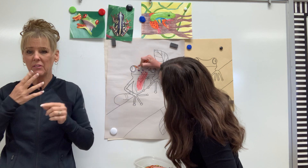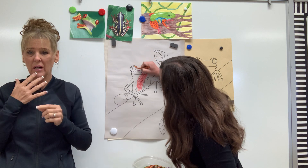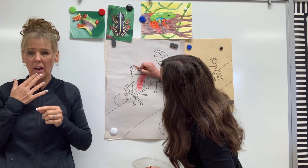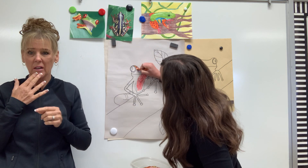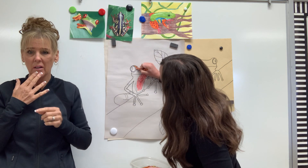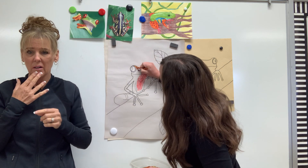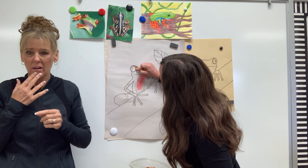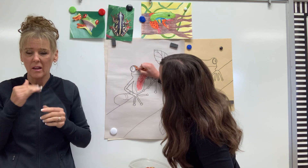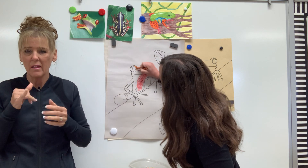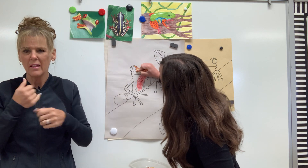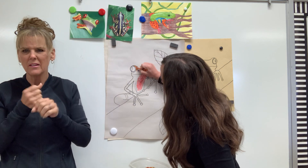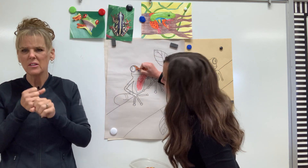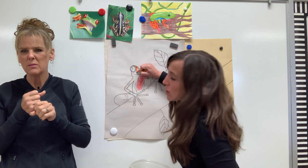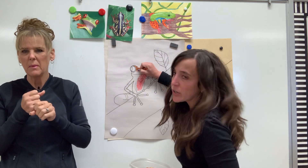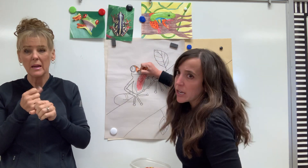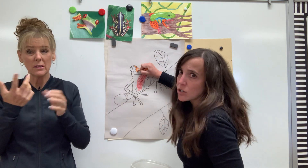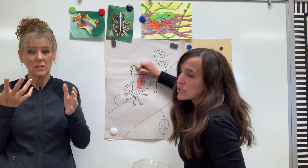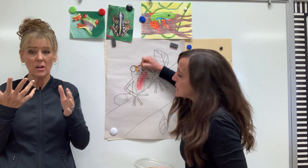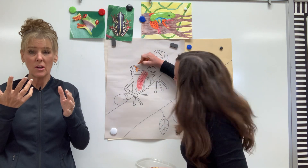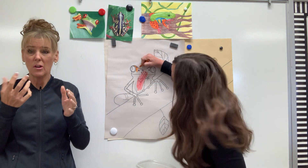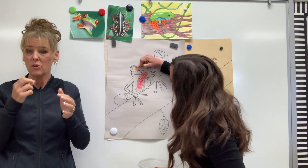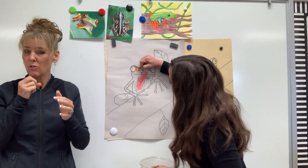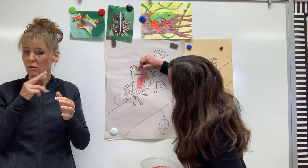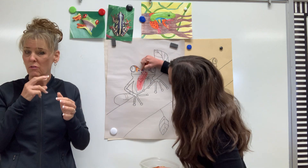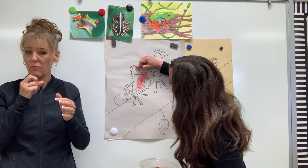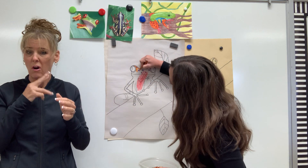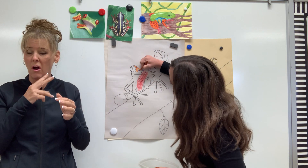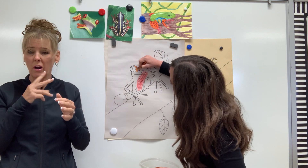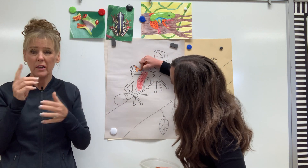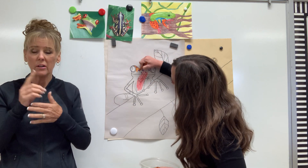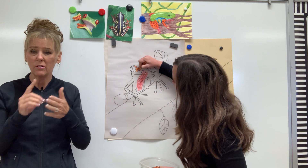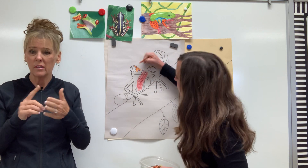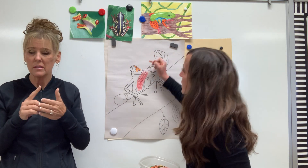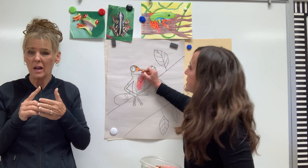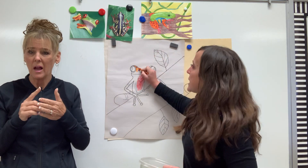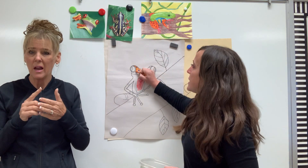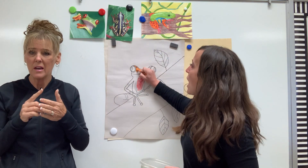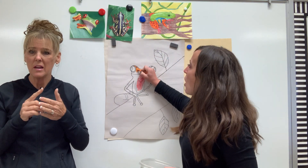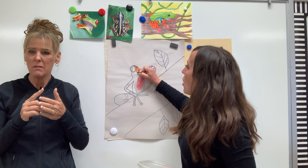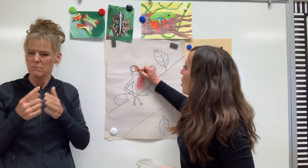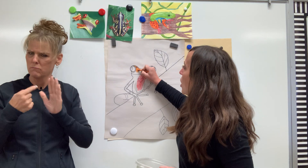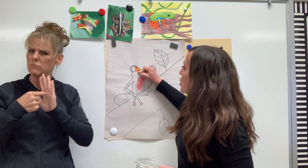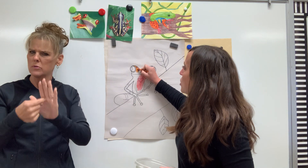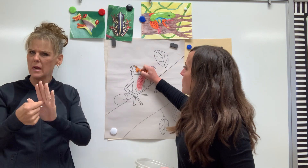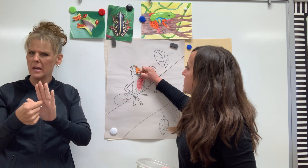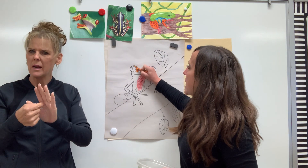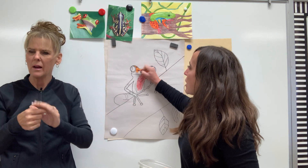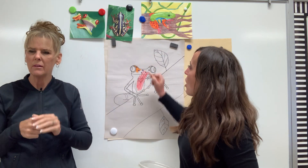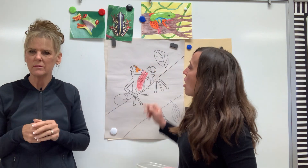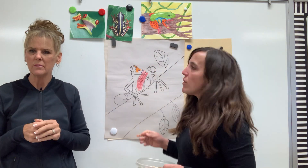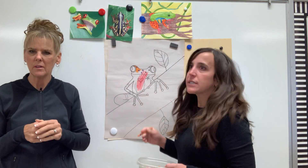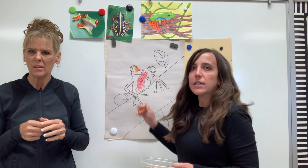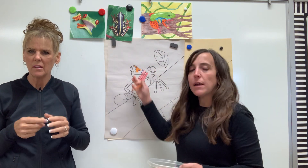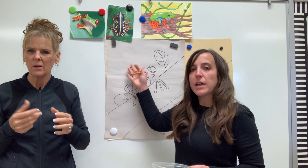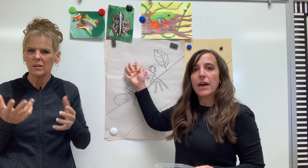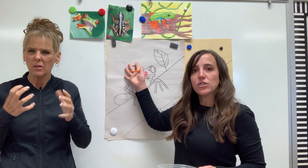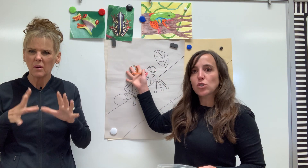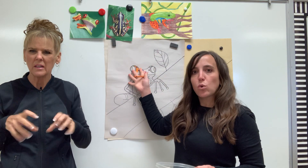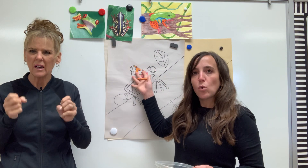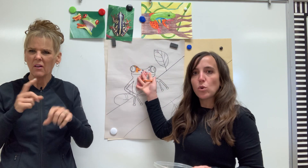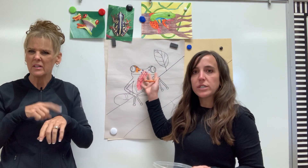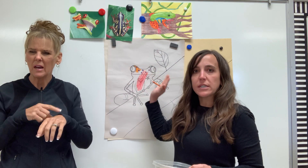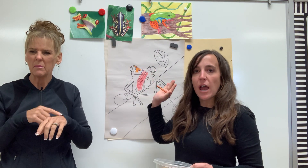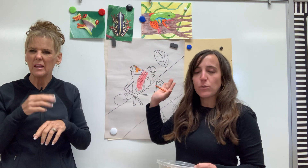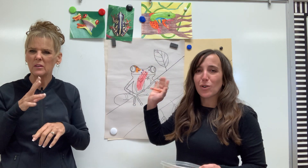guys, that just makes your pattern and your detail and your design really stand out. You don't wanna take all this time to add